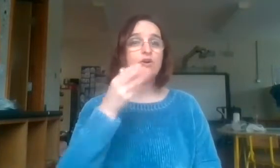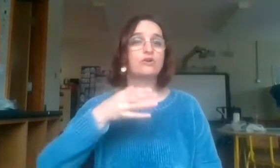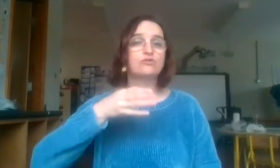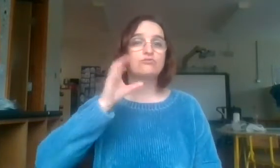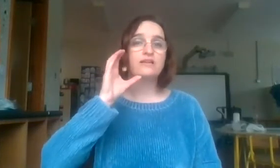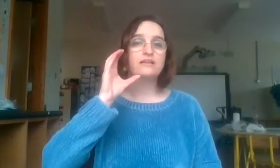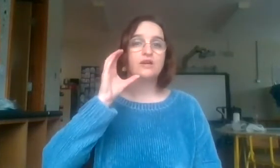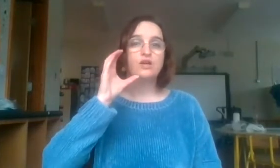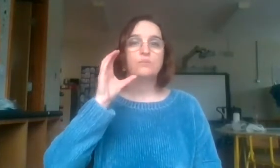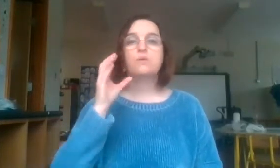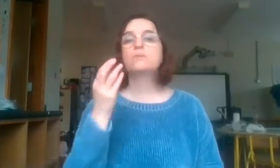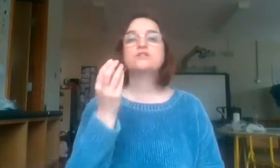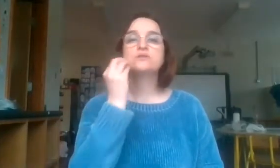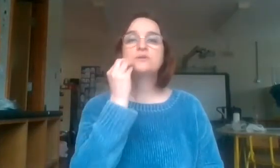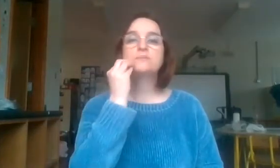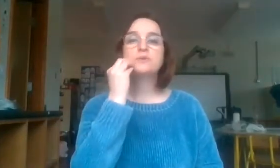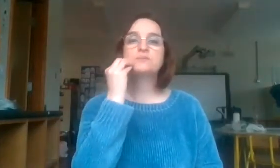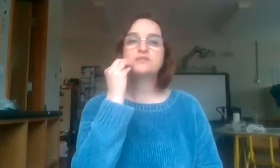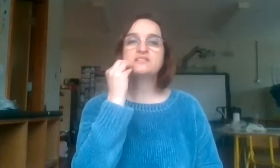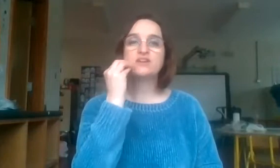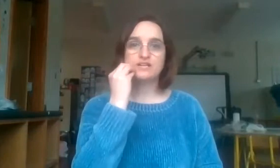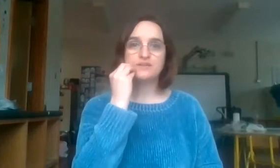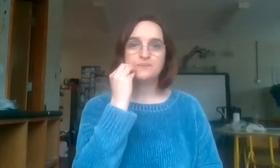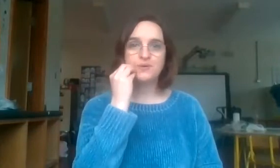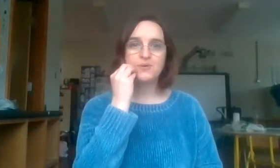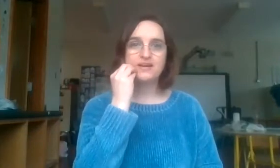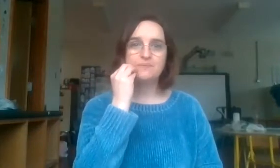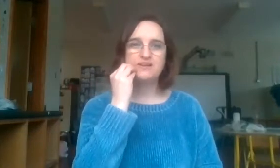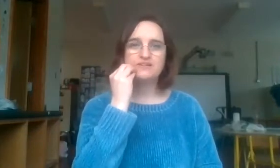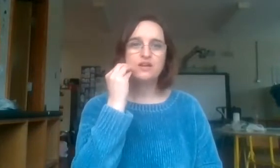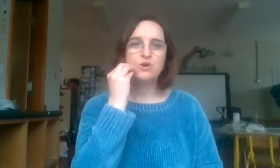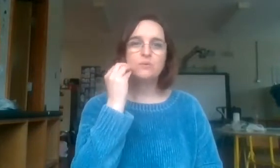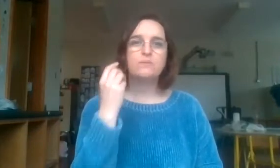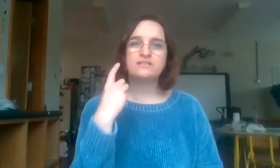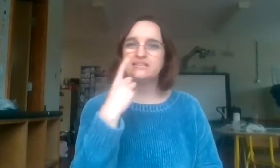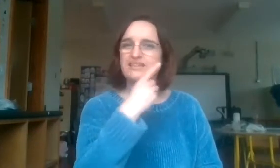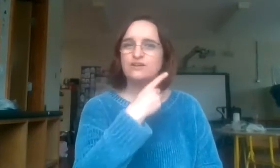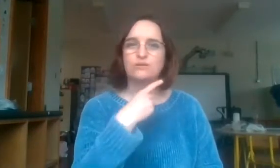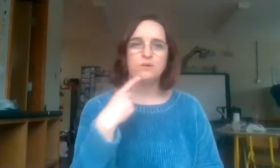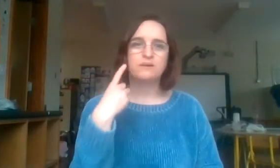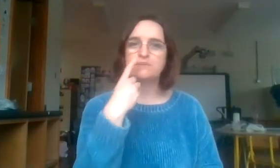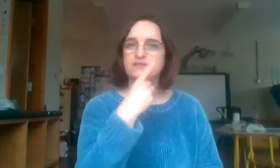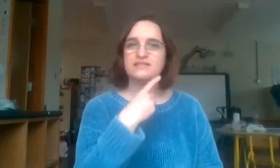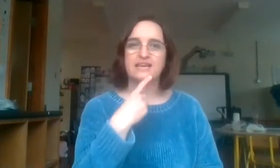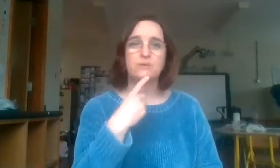or drink, but what we do is we put them to the side, okay? Because we want to hear what people are saying, and we want